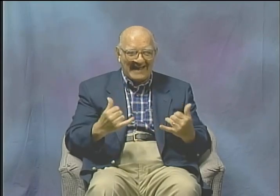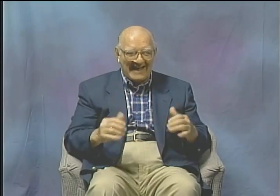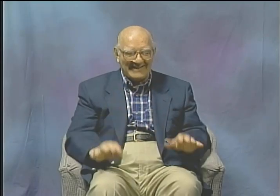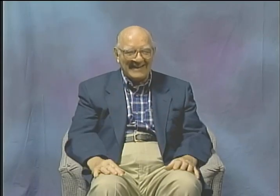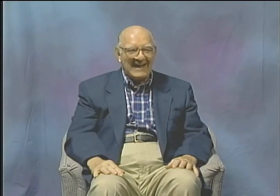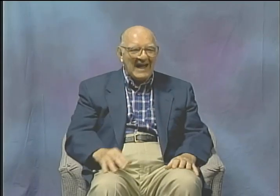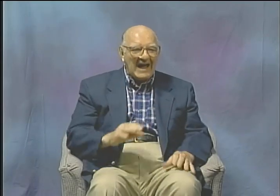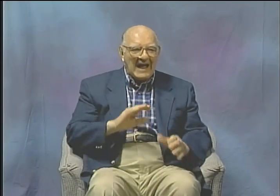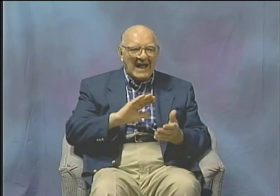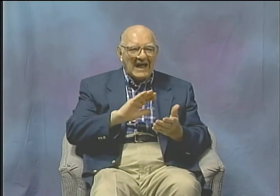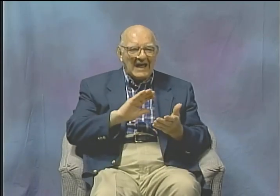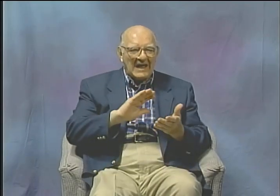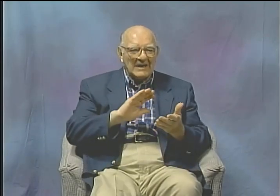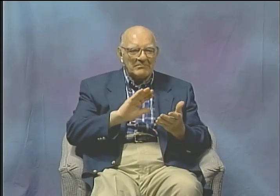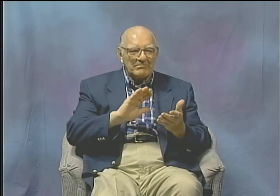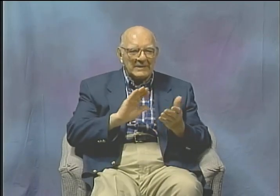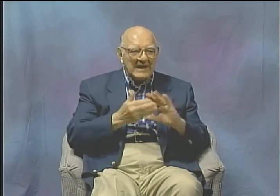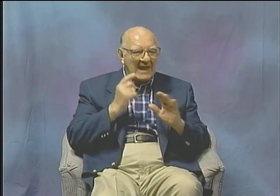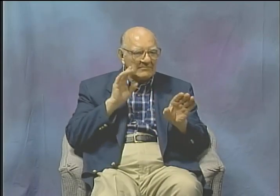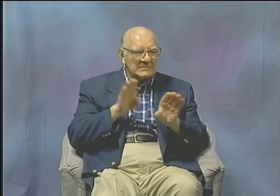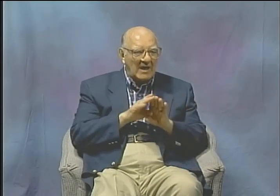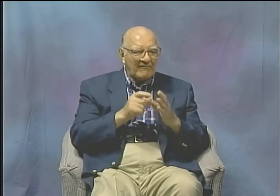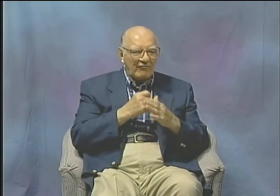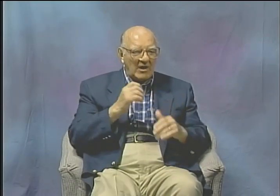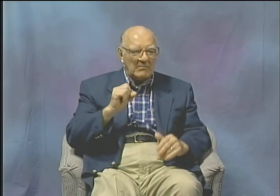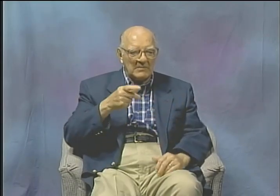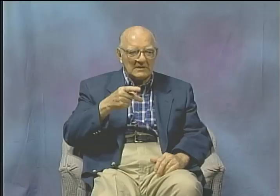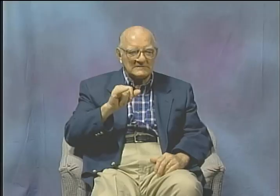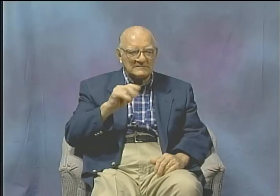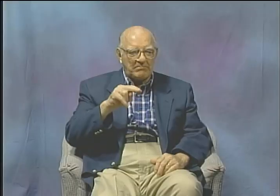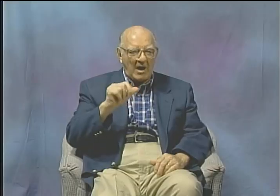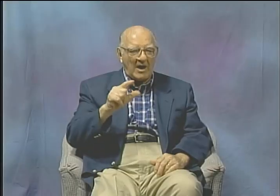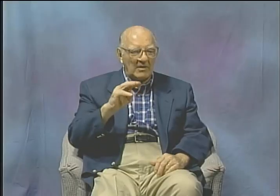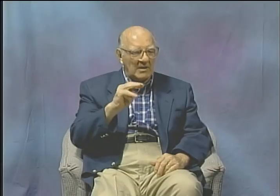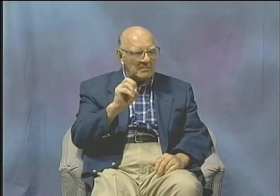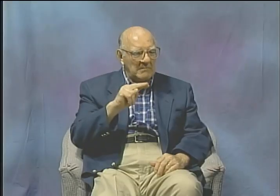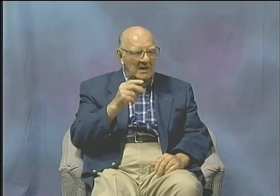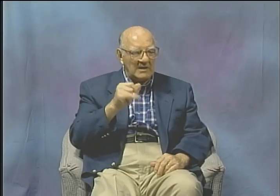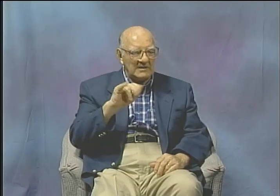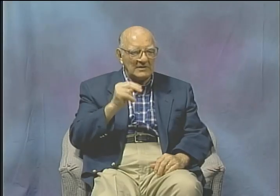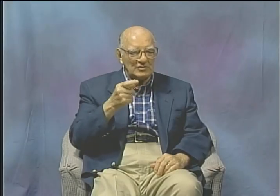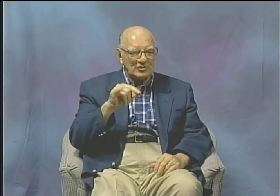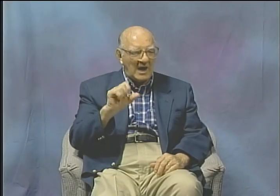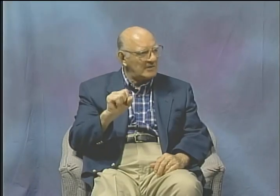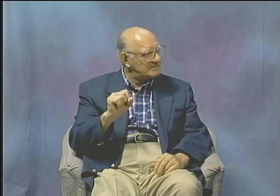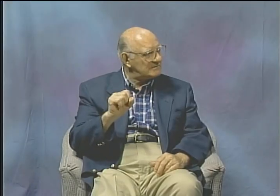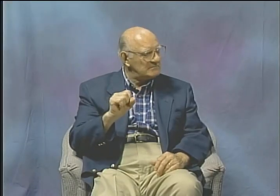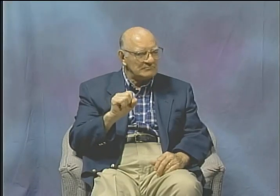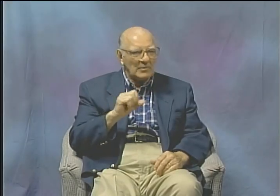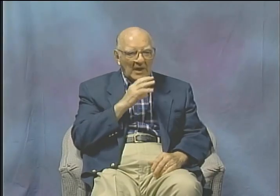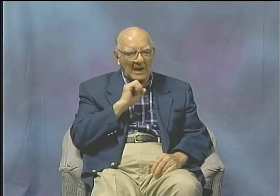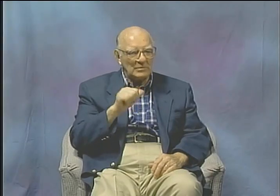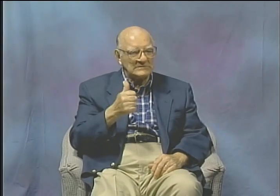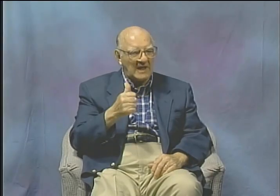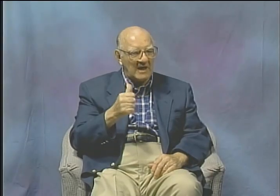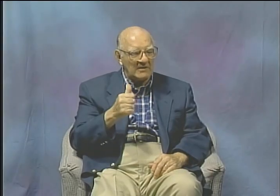now. I became deaf from spinal meningitis when I was 10,